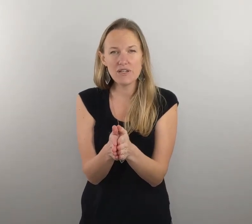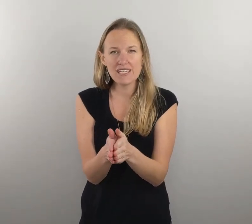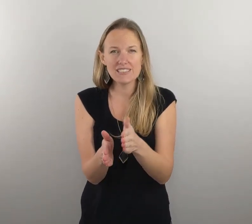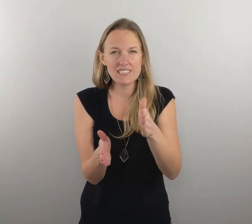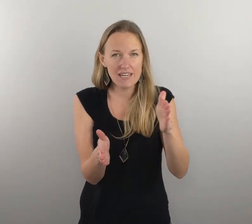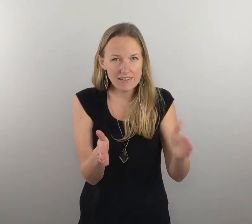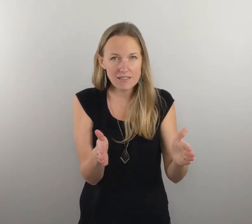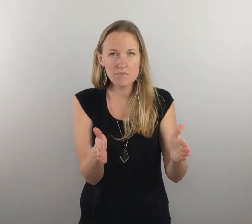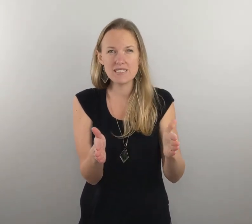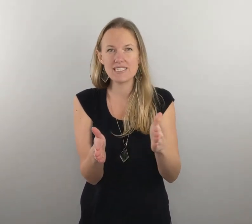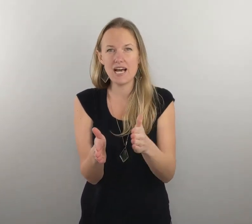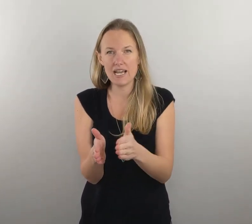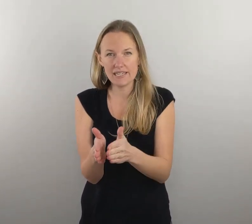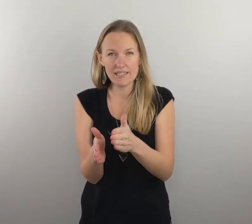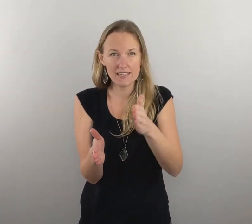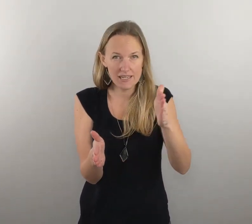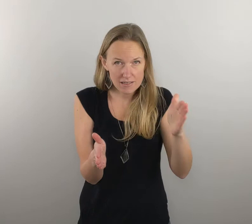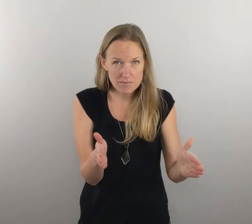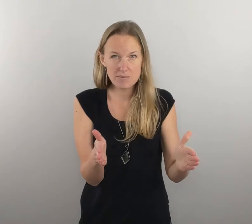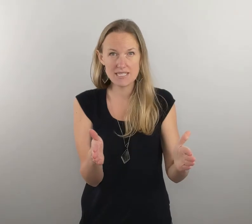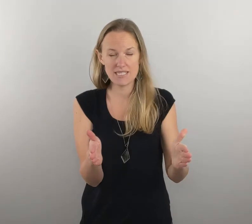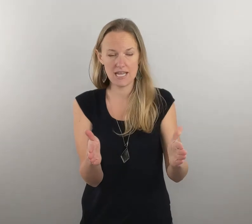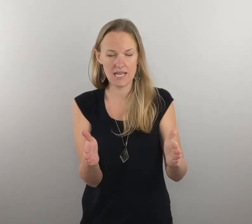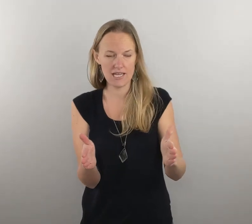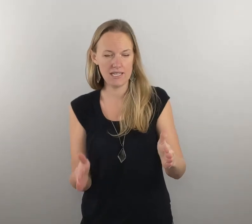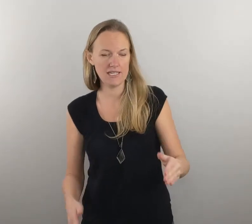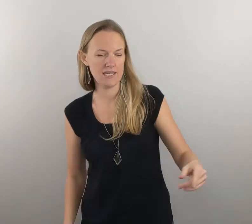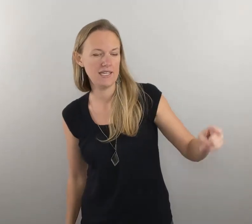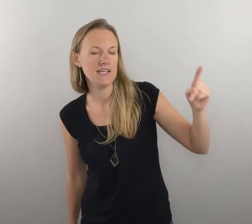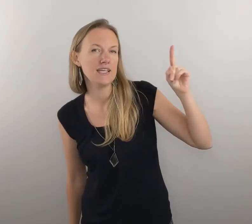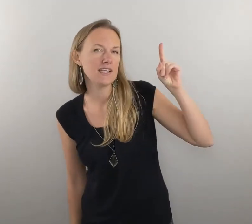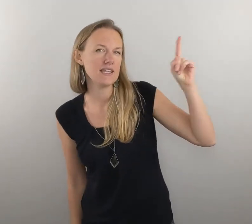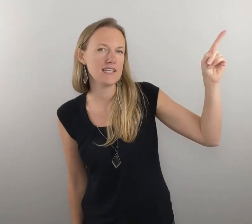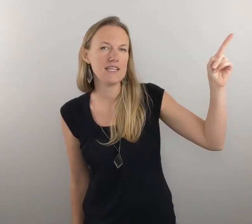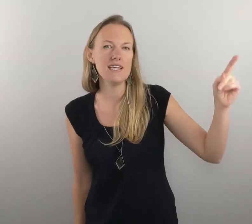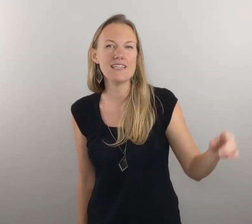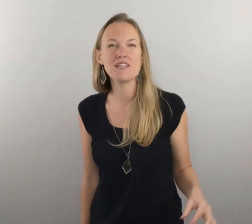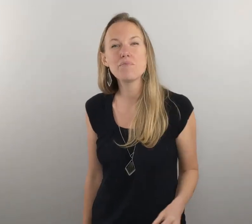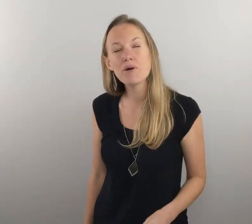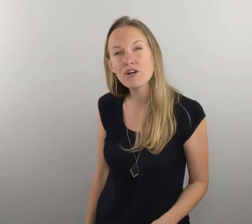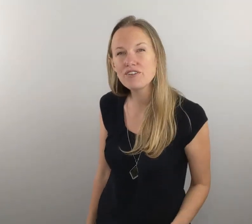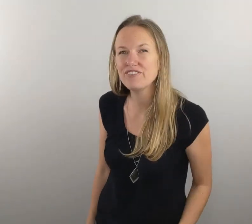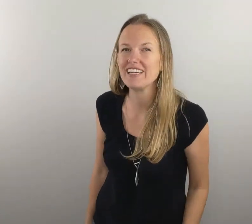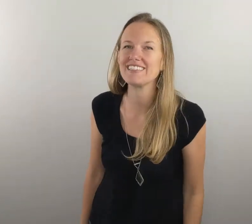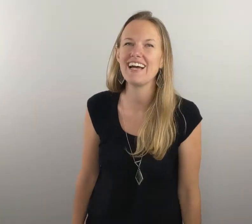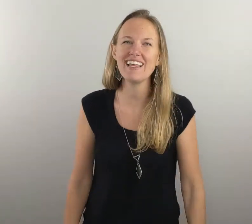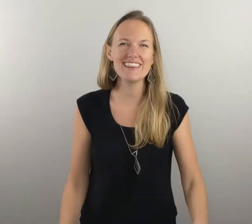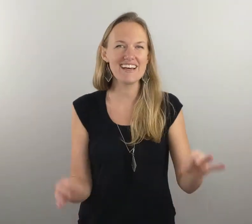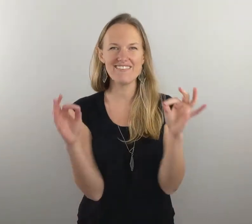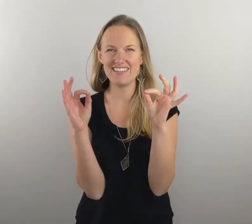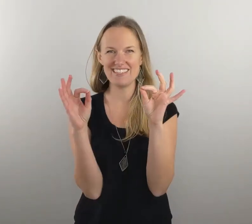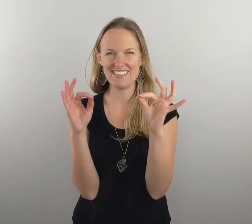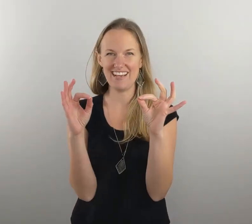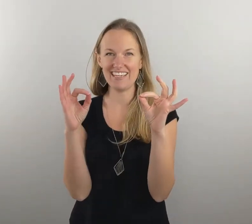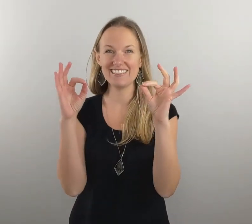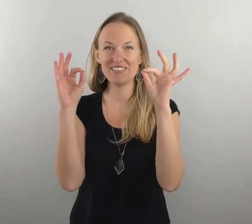hands together. Beside. Okay, beside thee. And then perfect. I love this sign. So you